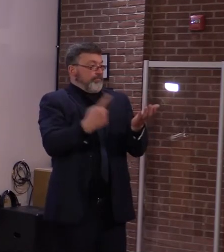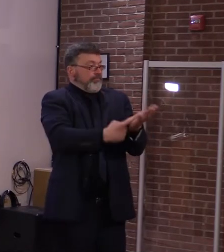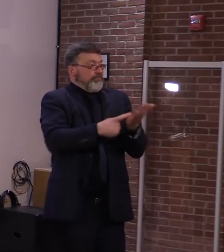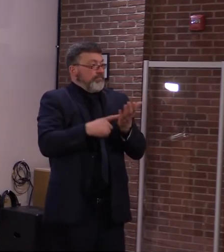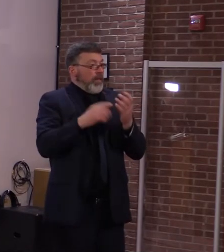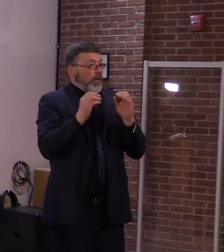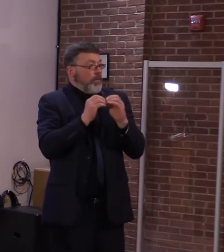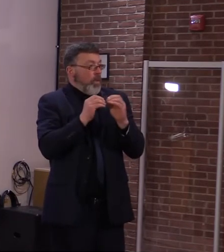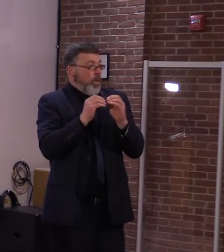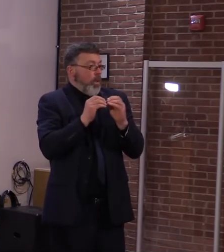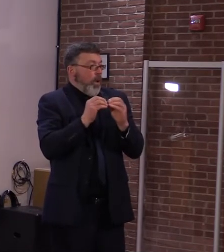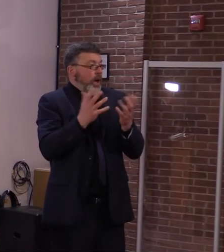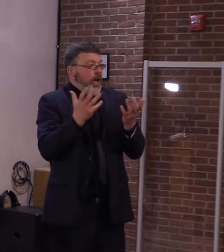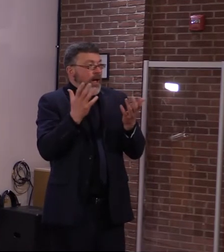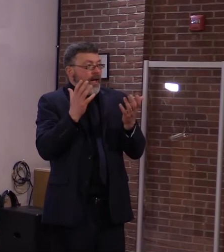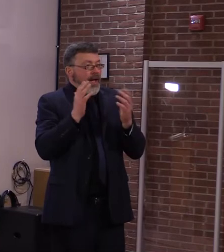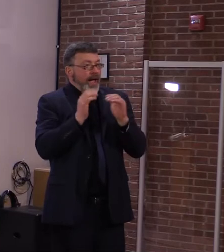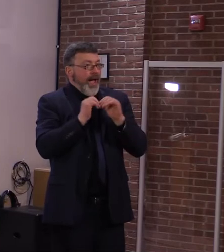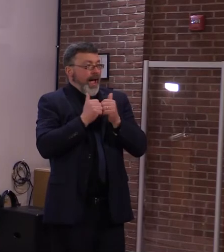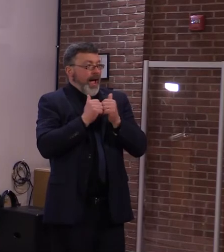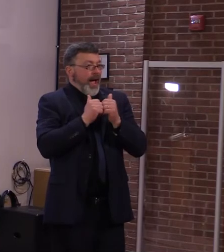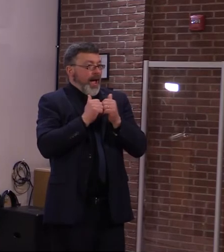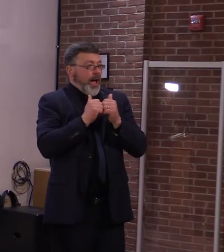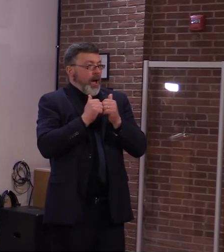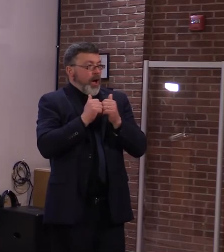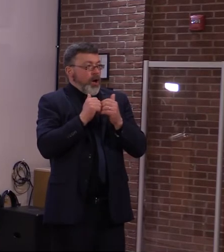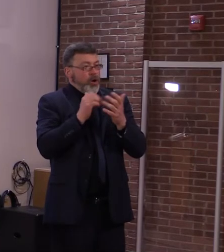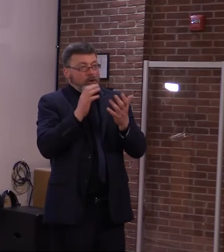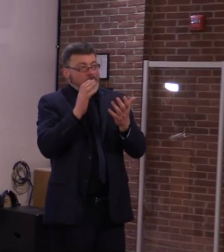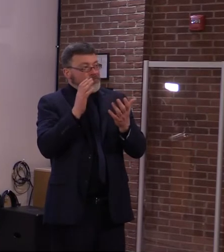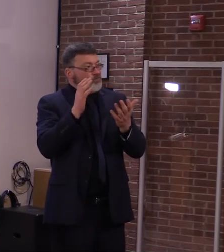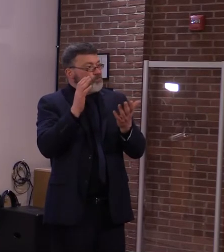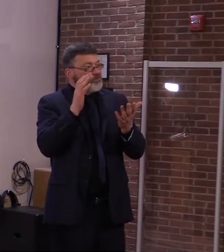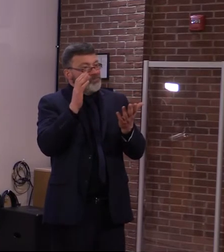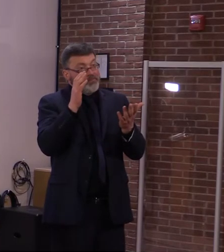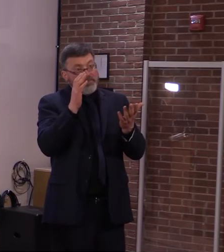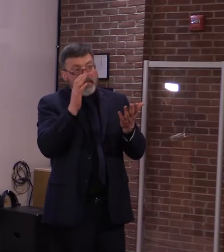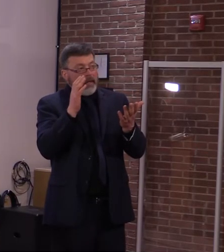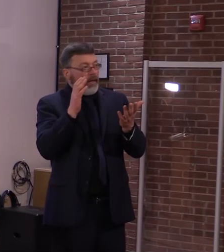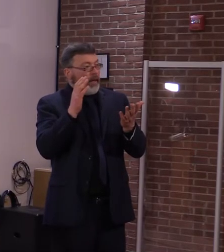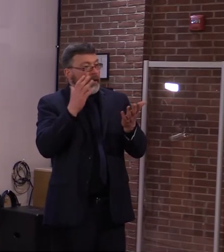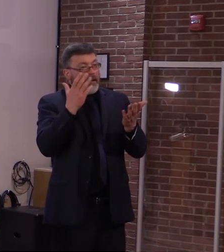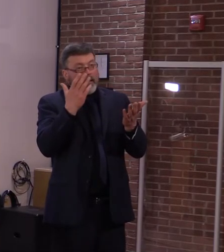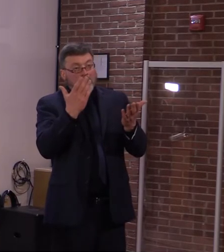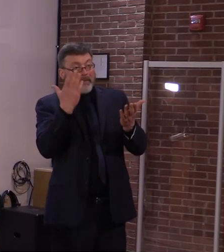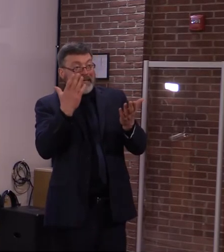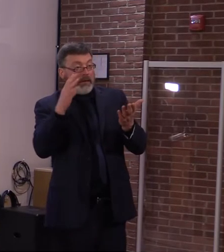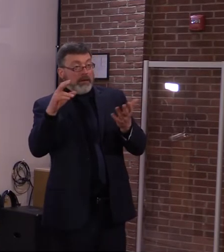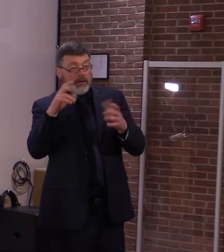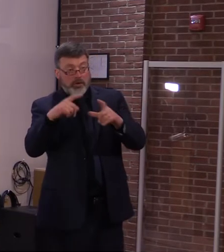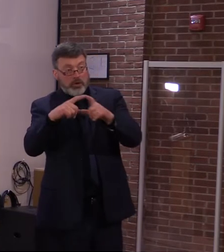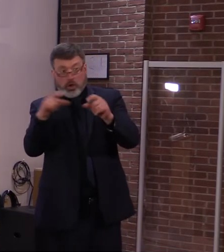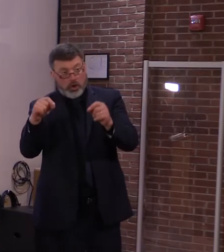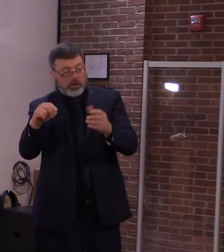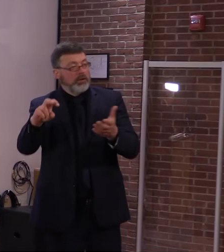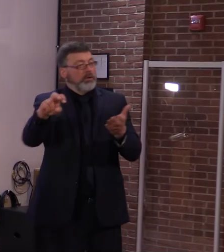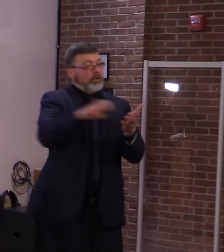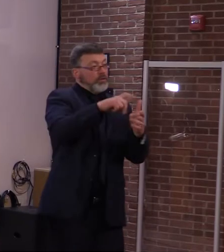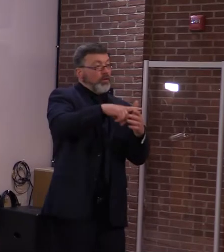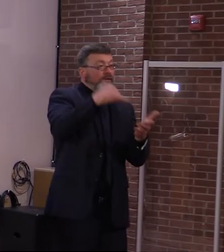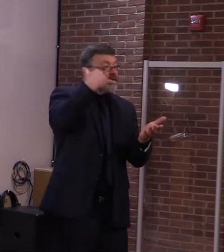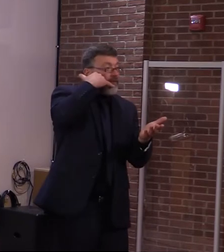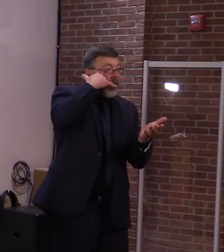there should be or something that is utilized with a passport of this sort. But from my standpoint, I